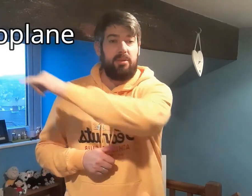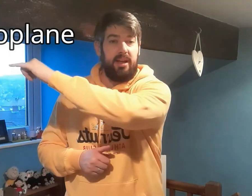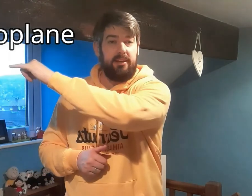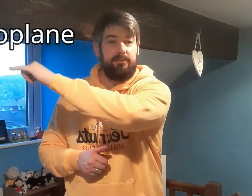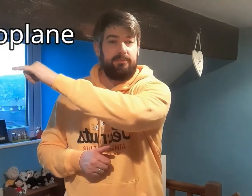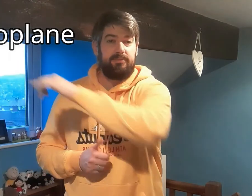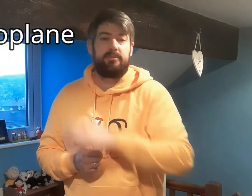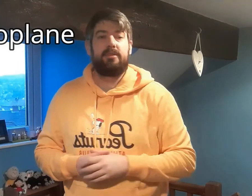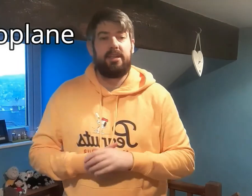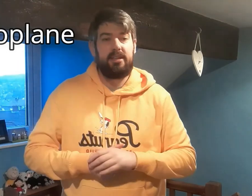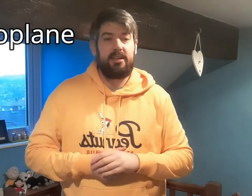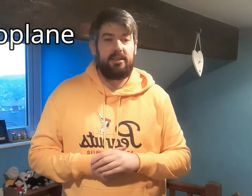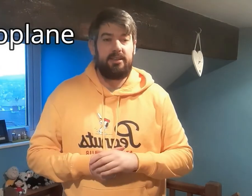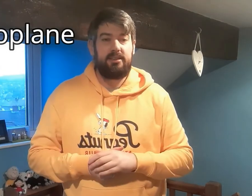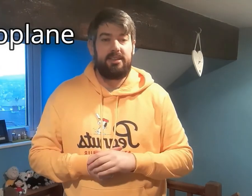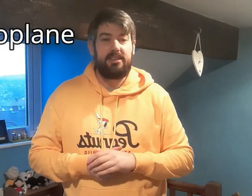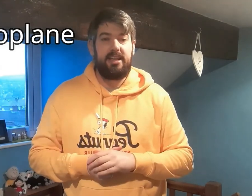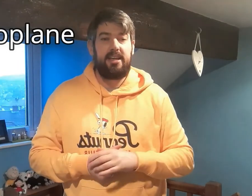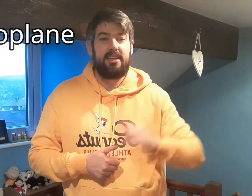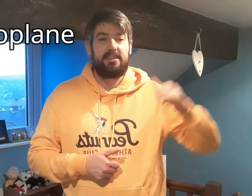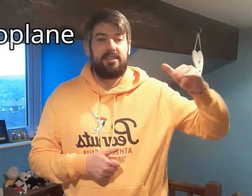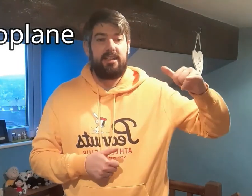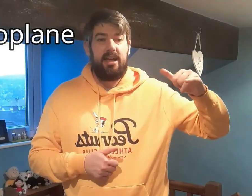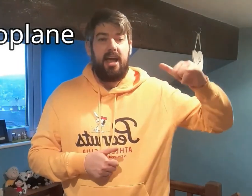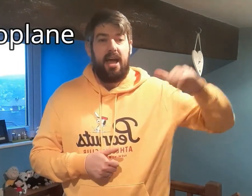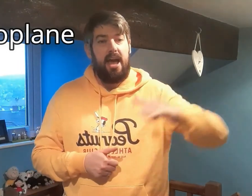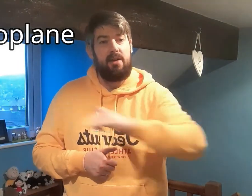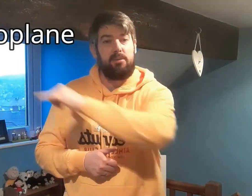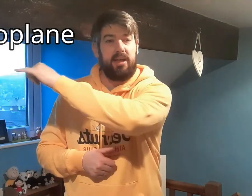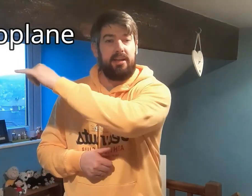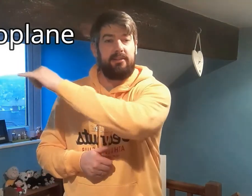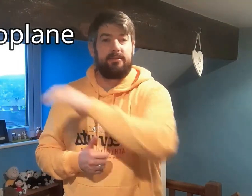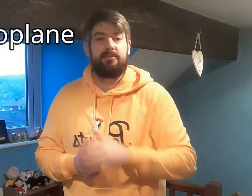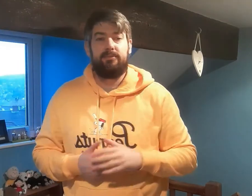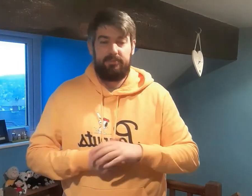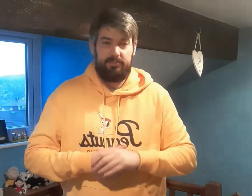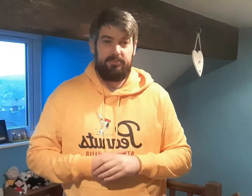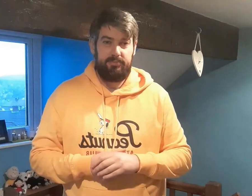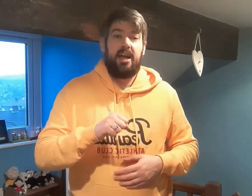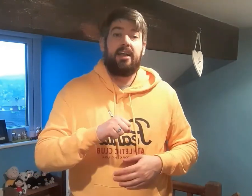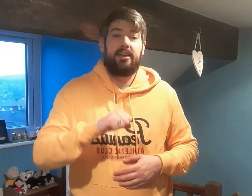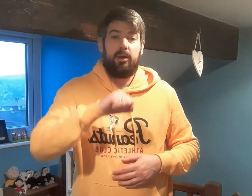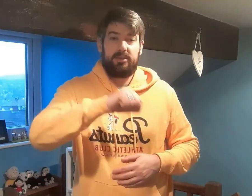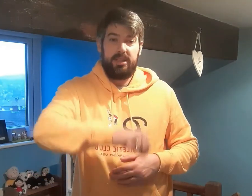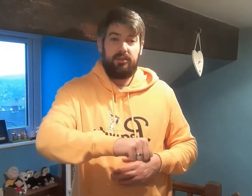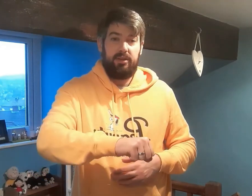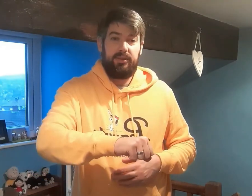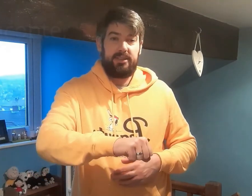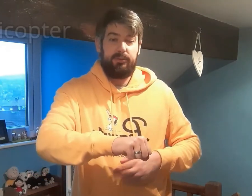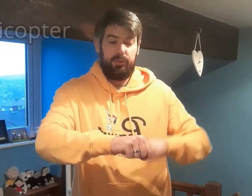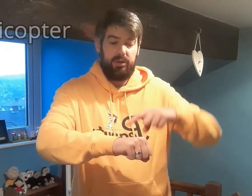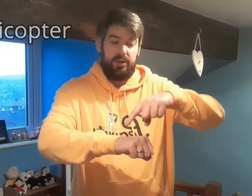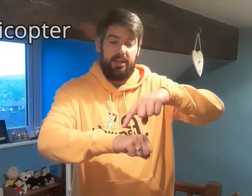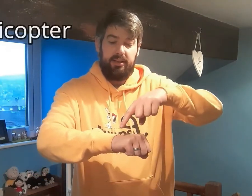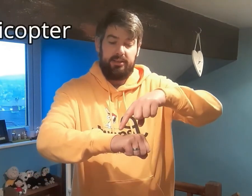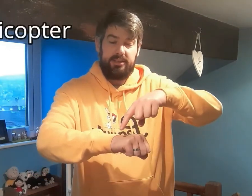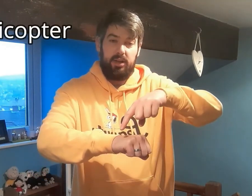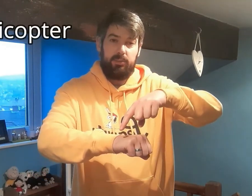aeroplane. So that sign is aeroplane. Helicopter, you've got your fist in front of you, and then on the top you